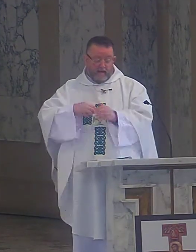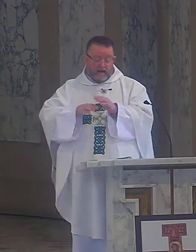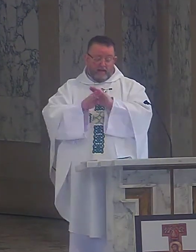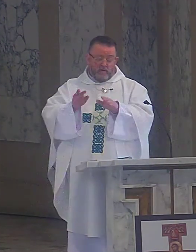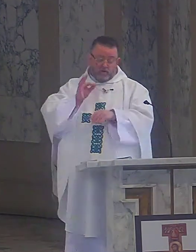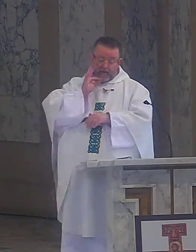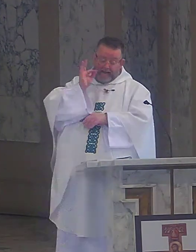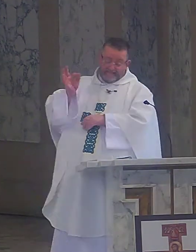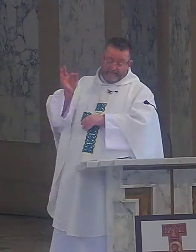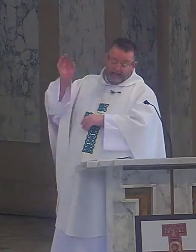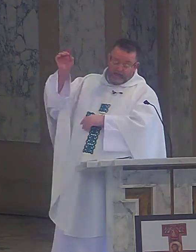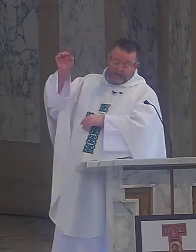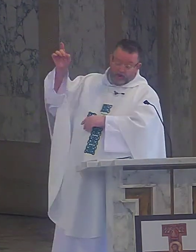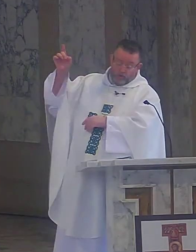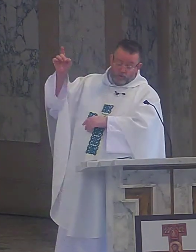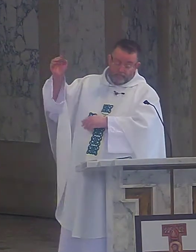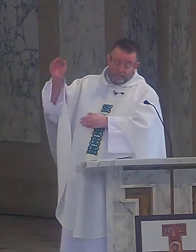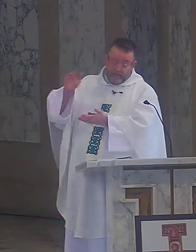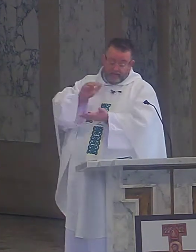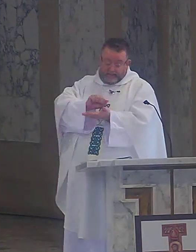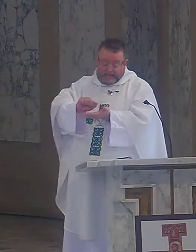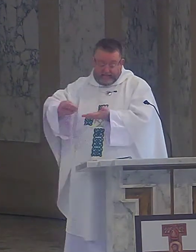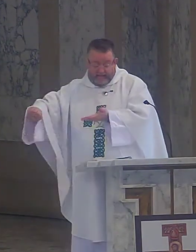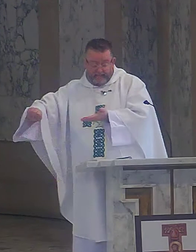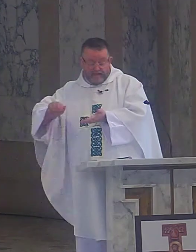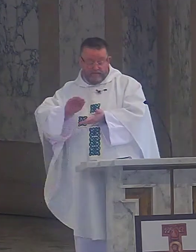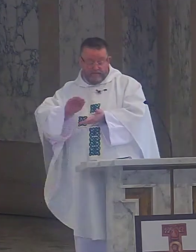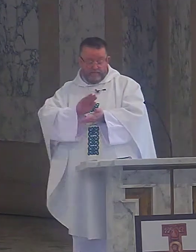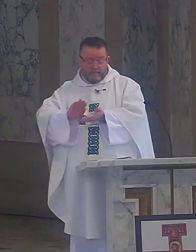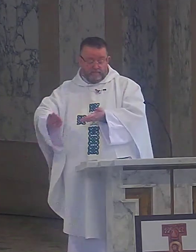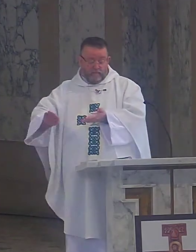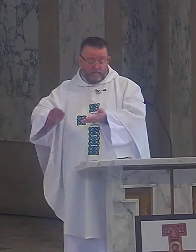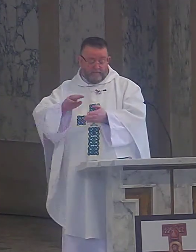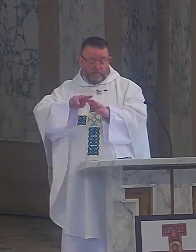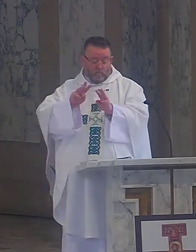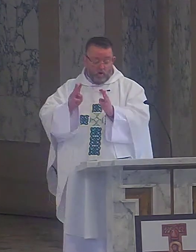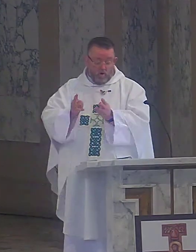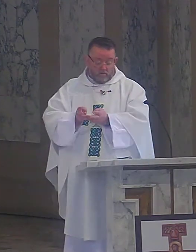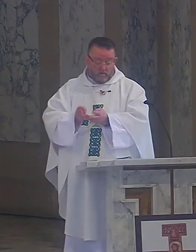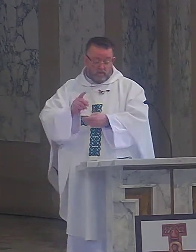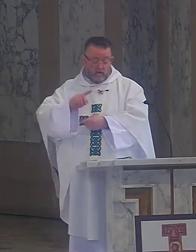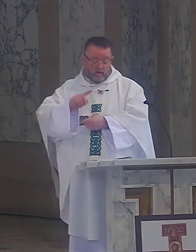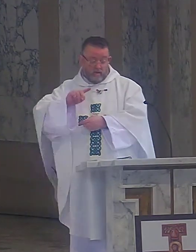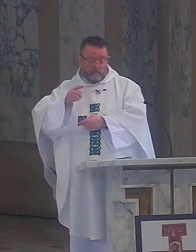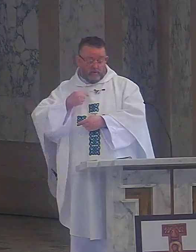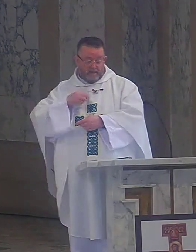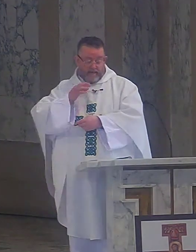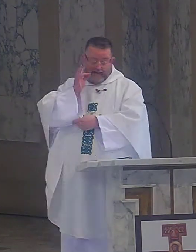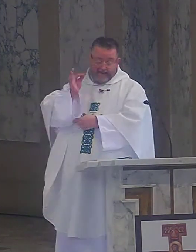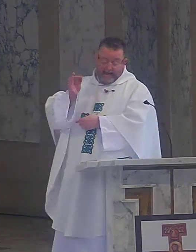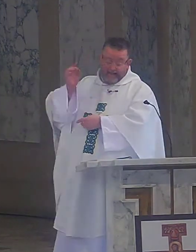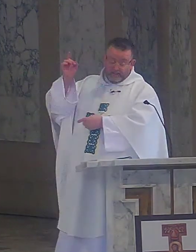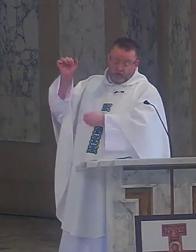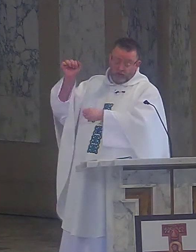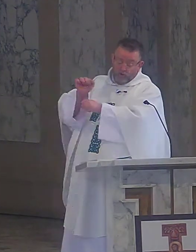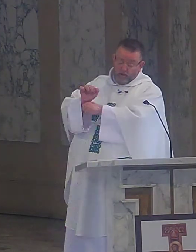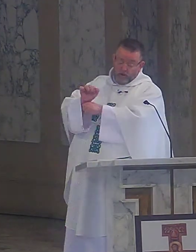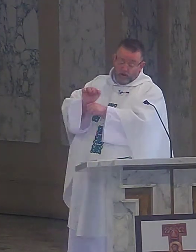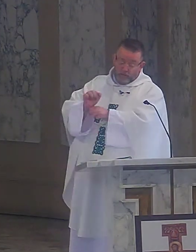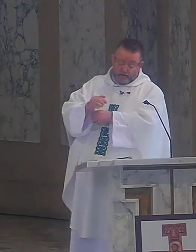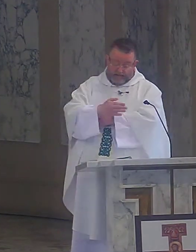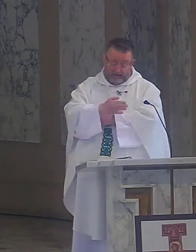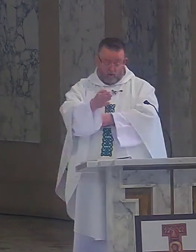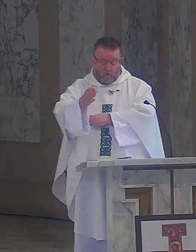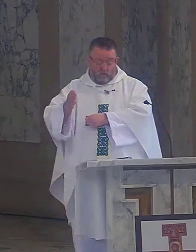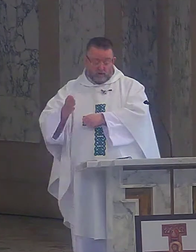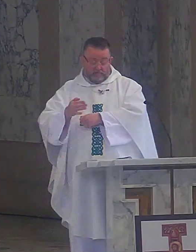I am not asking you to take them from the world, but I ask you to